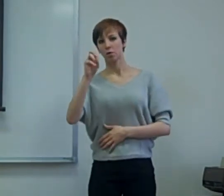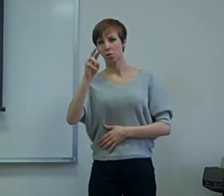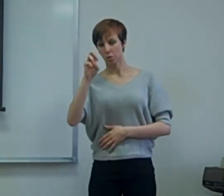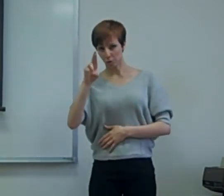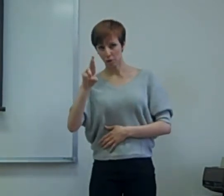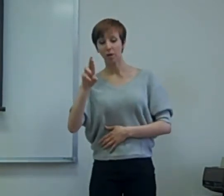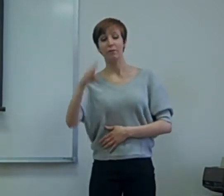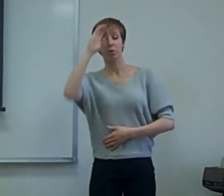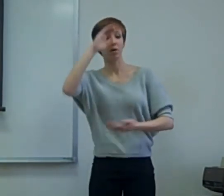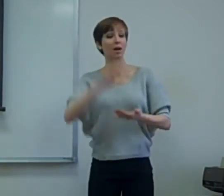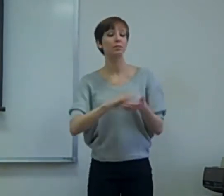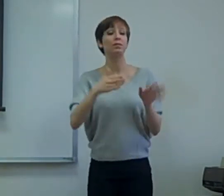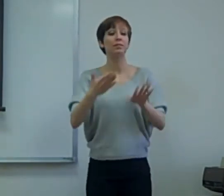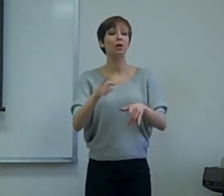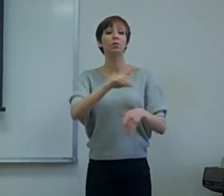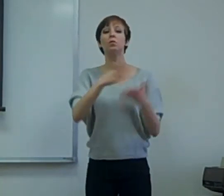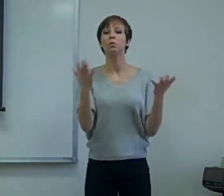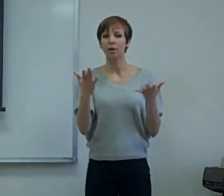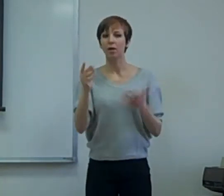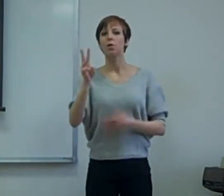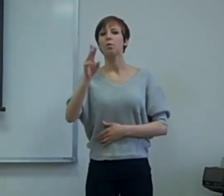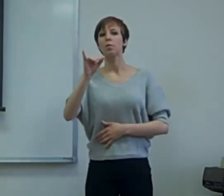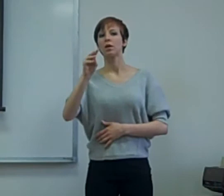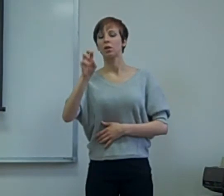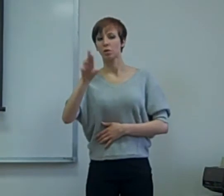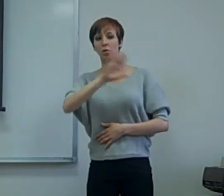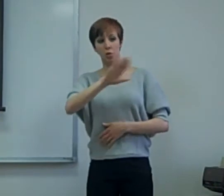dies, you're a widow. If your child dies, you're a